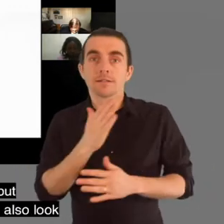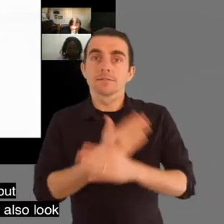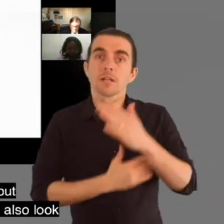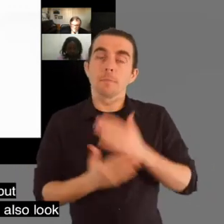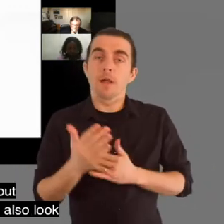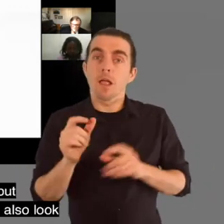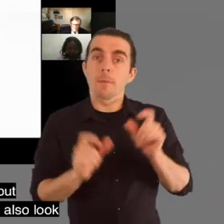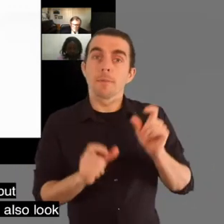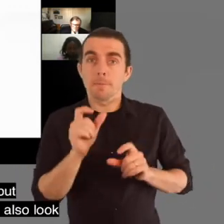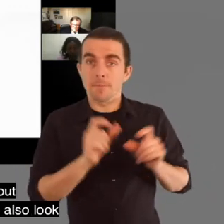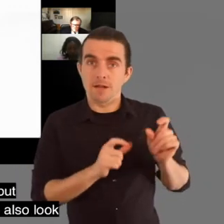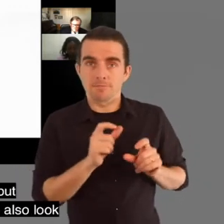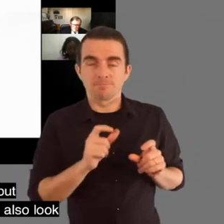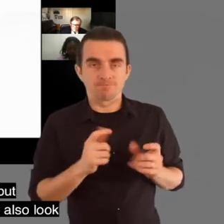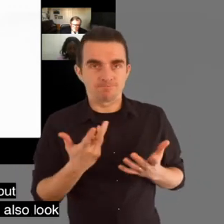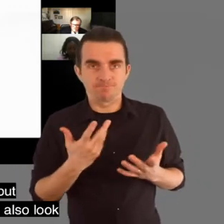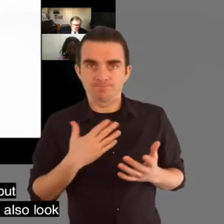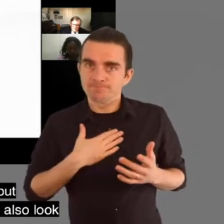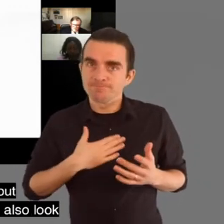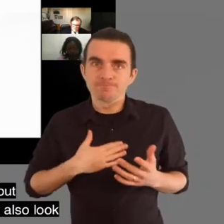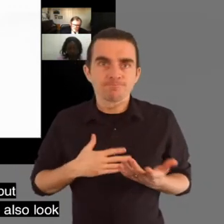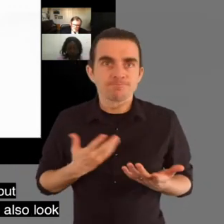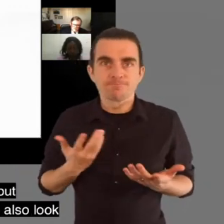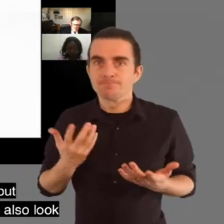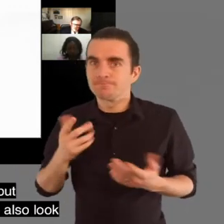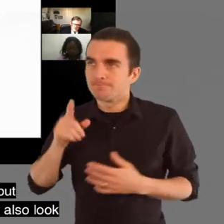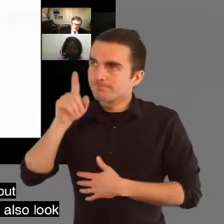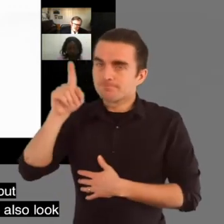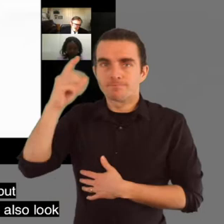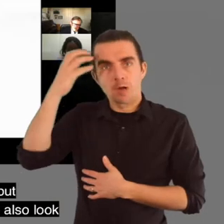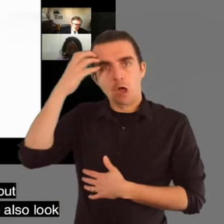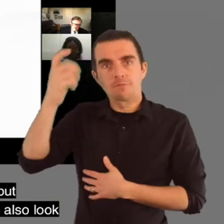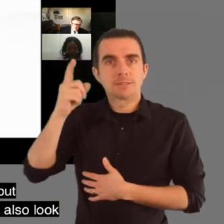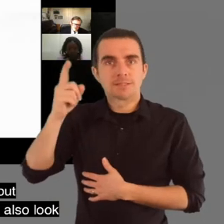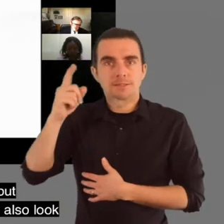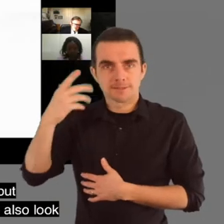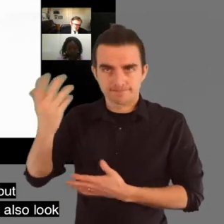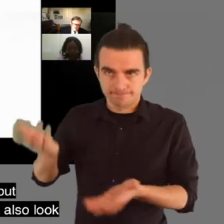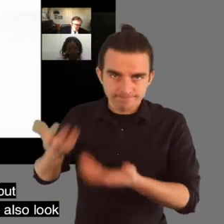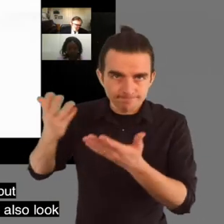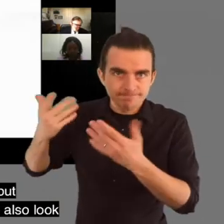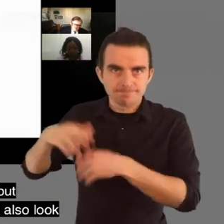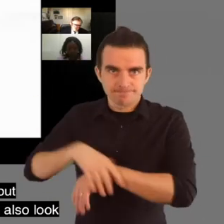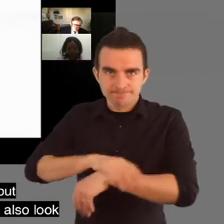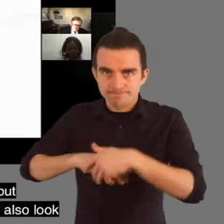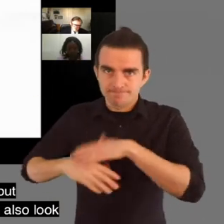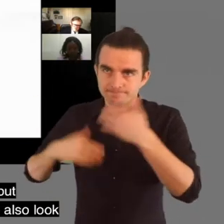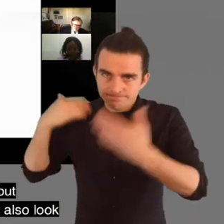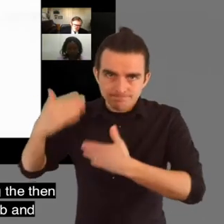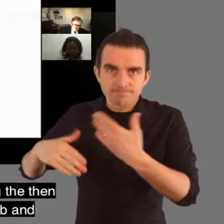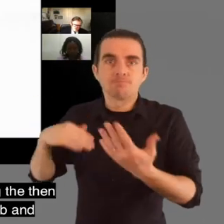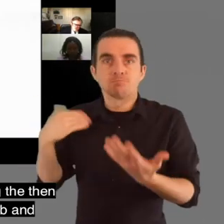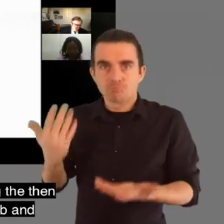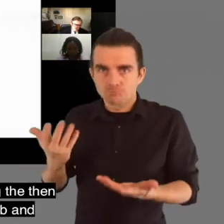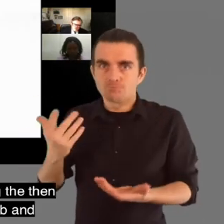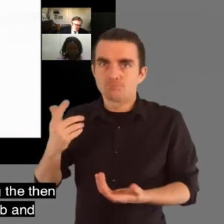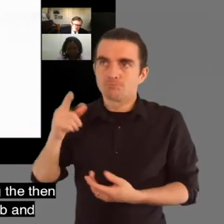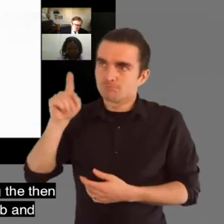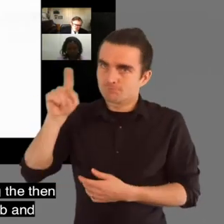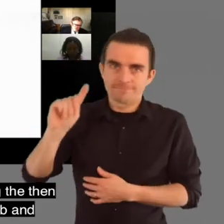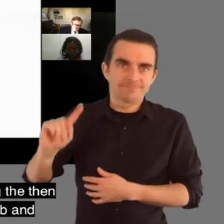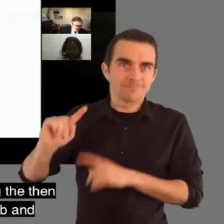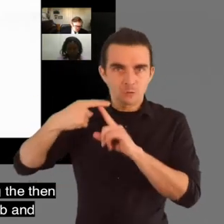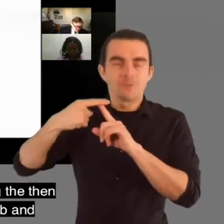So there is an opportunity, but both ways, I think. Disabled people also, they look at the